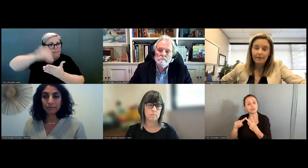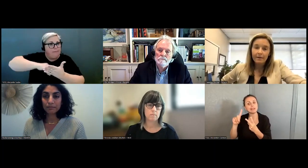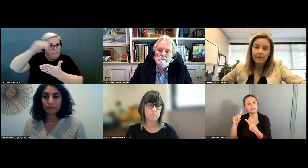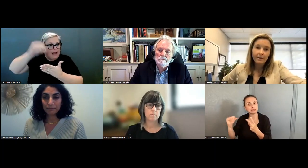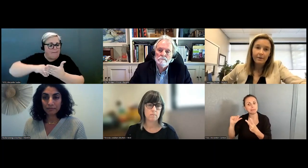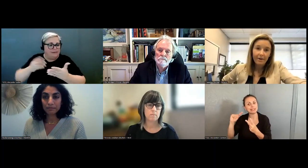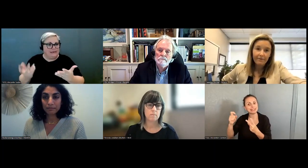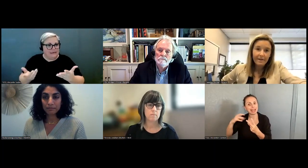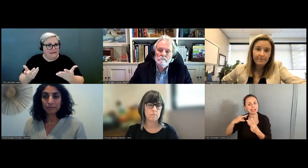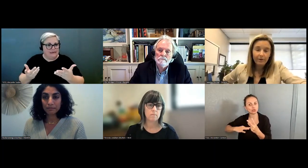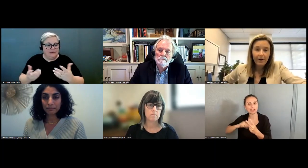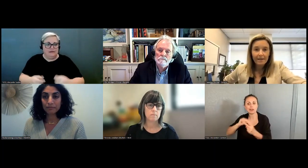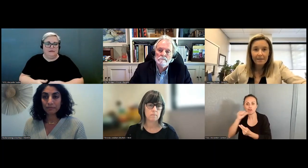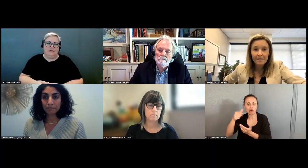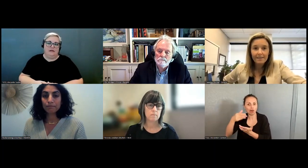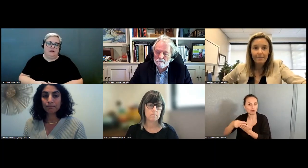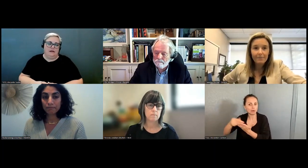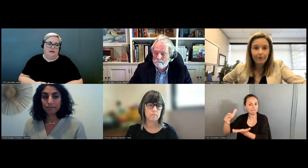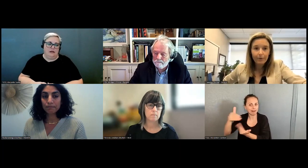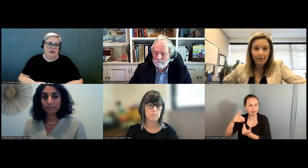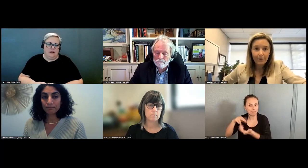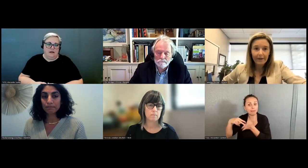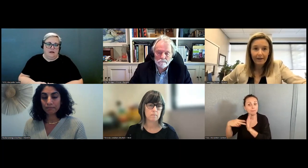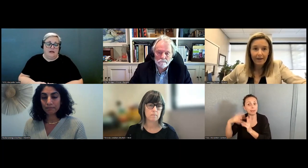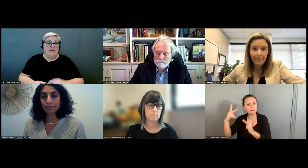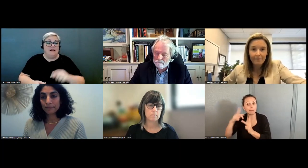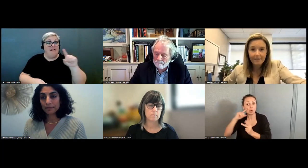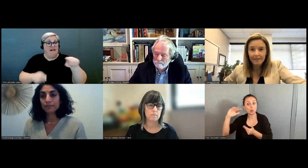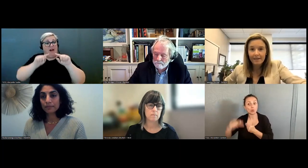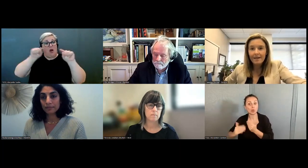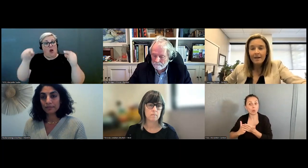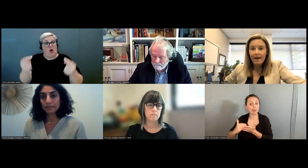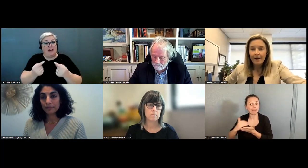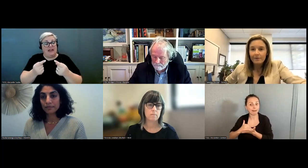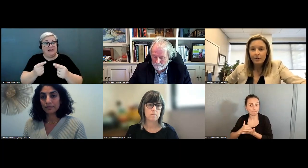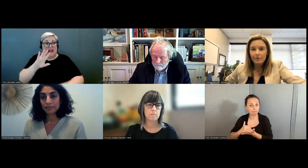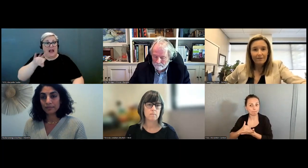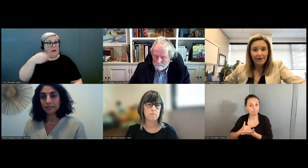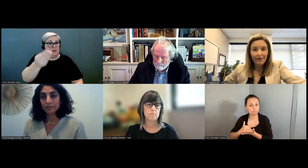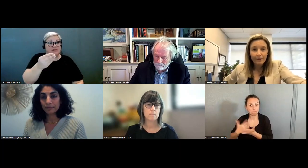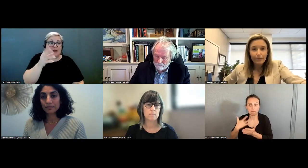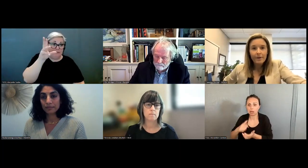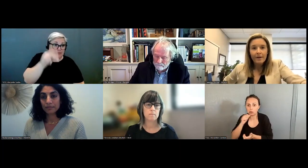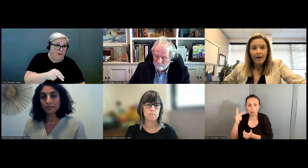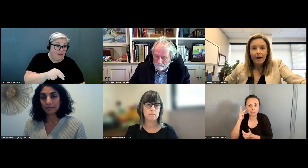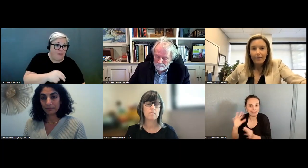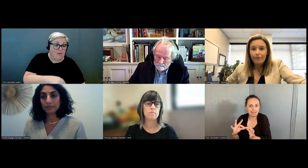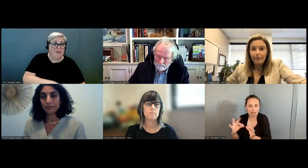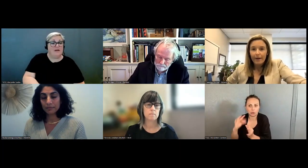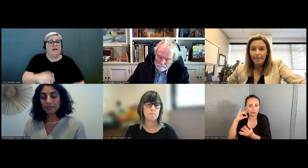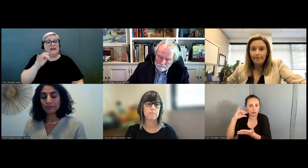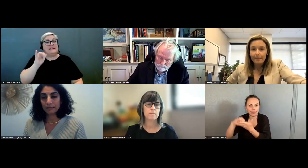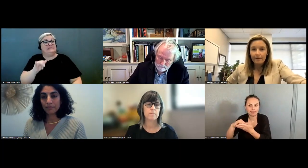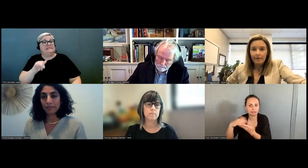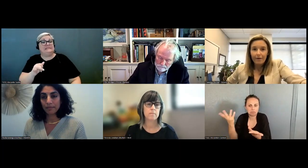credit is a non-refundable credit means that people who are lower income often don't see the value